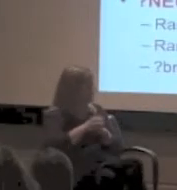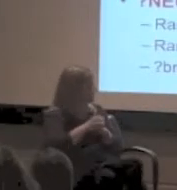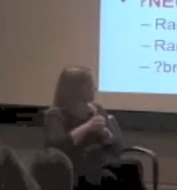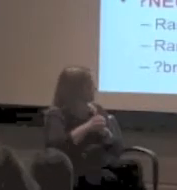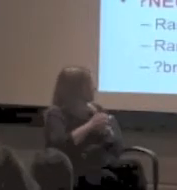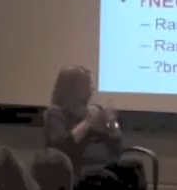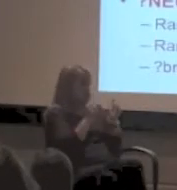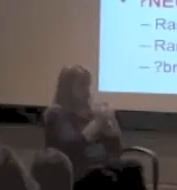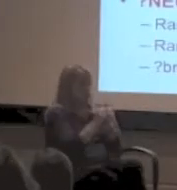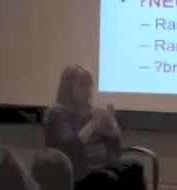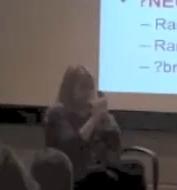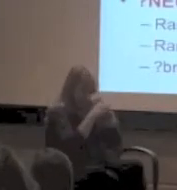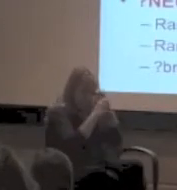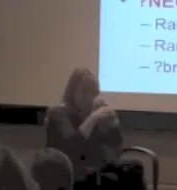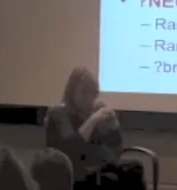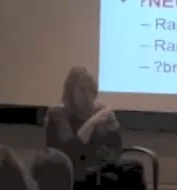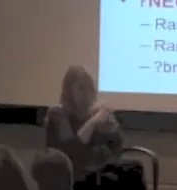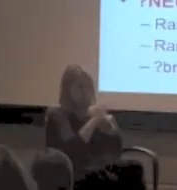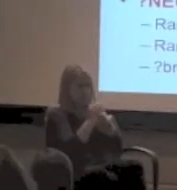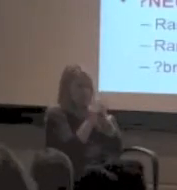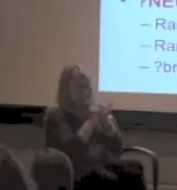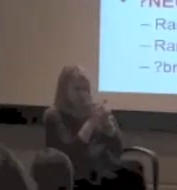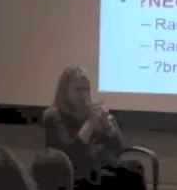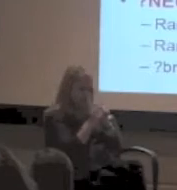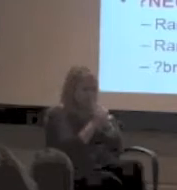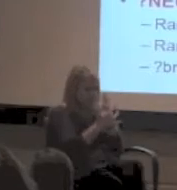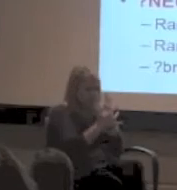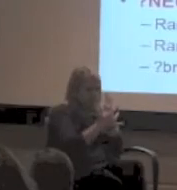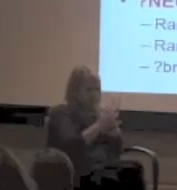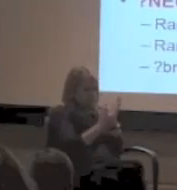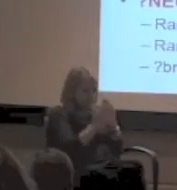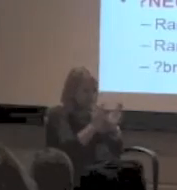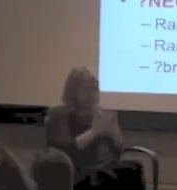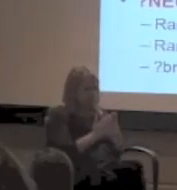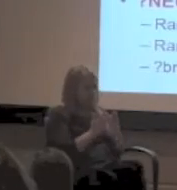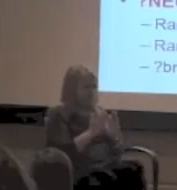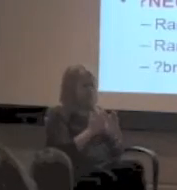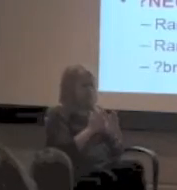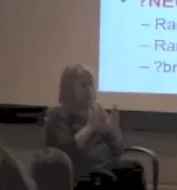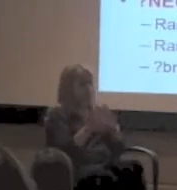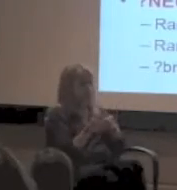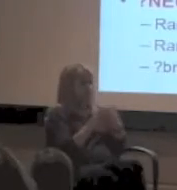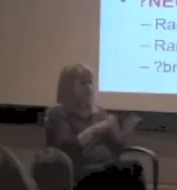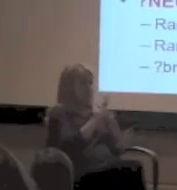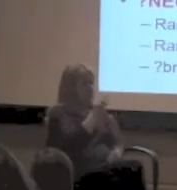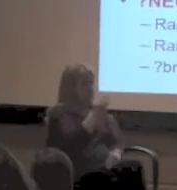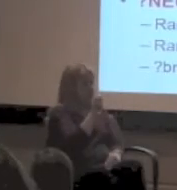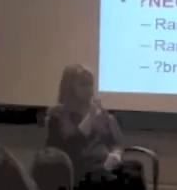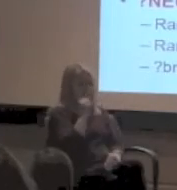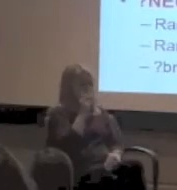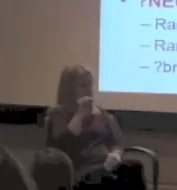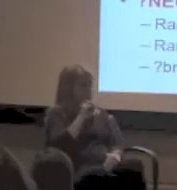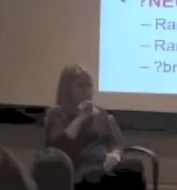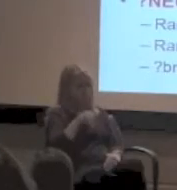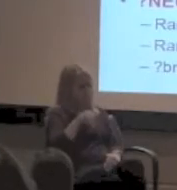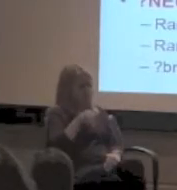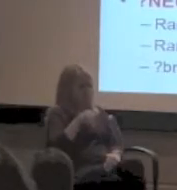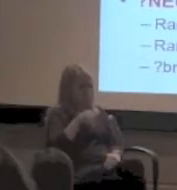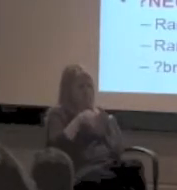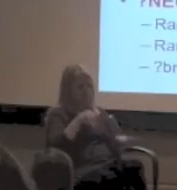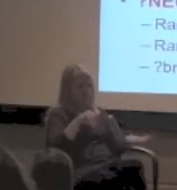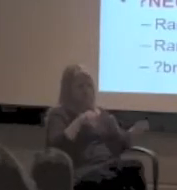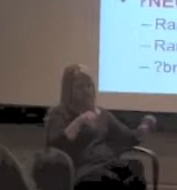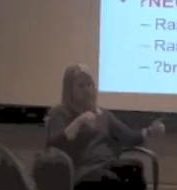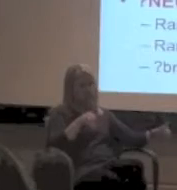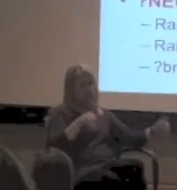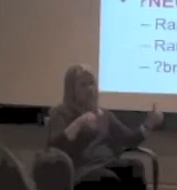With the use of microscope and with a slight change in technique going a little bit lower, the mortality no longer is 80%. It's somewhere